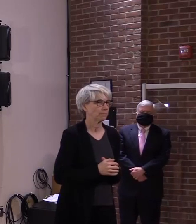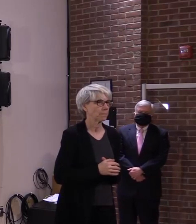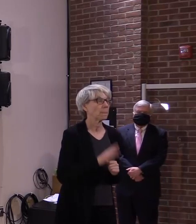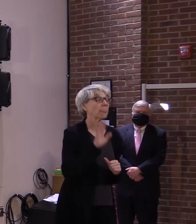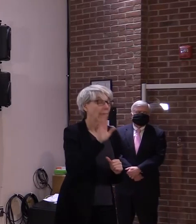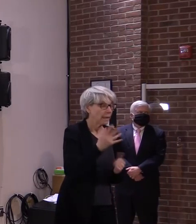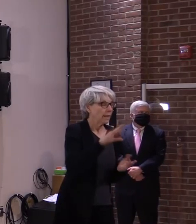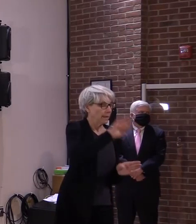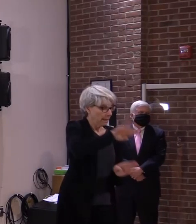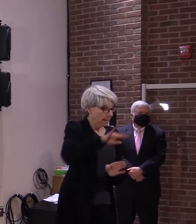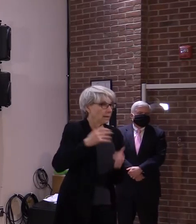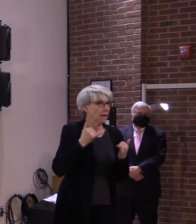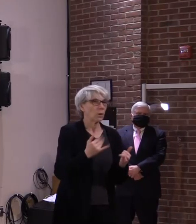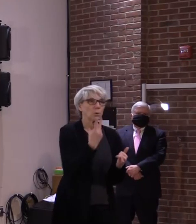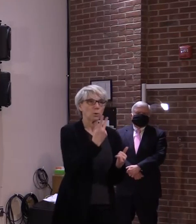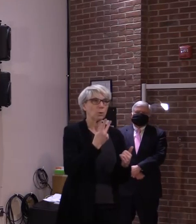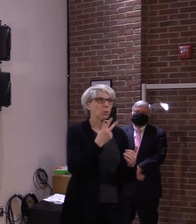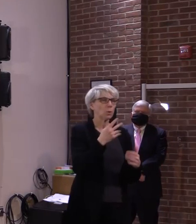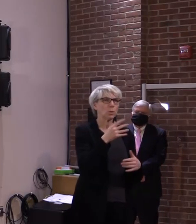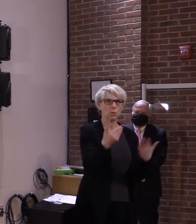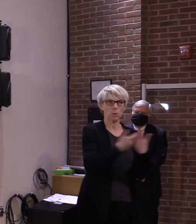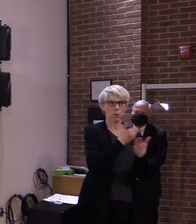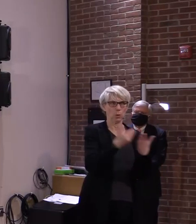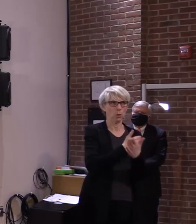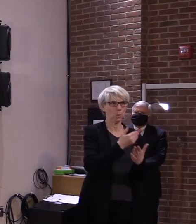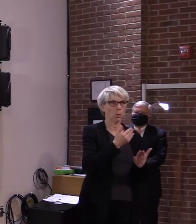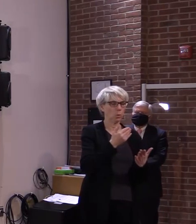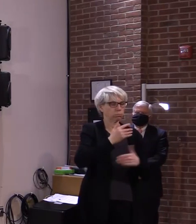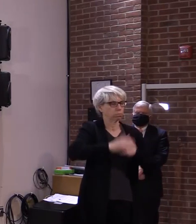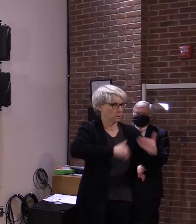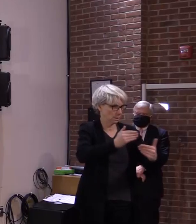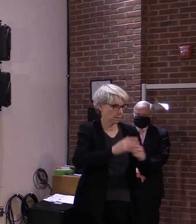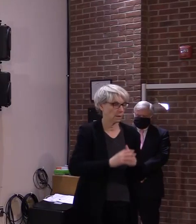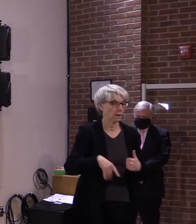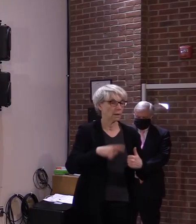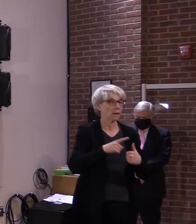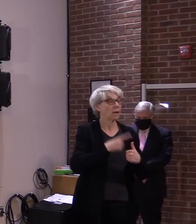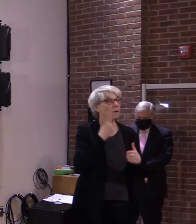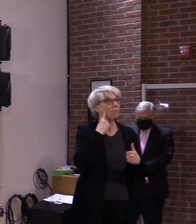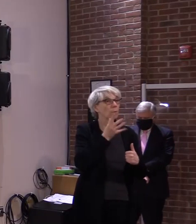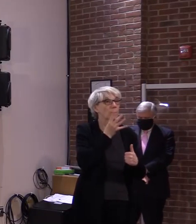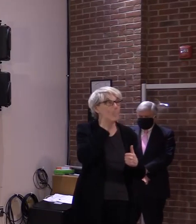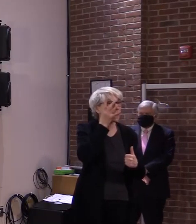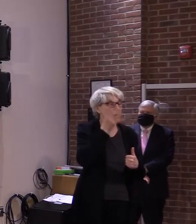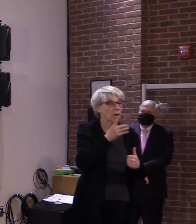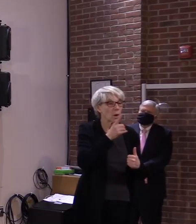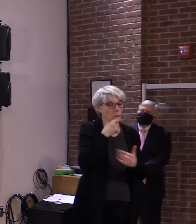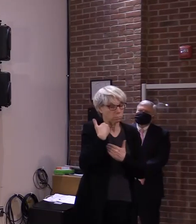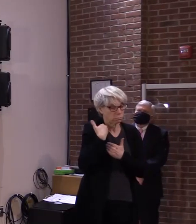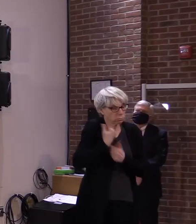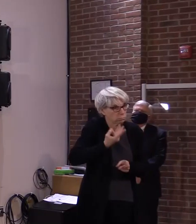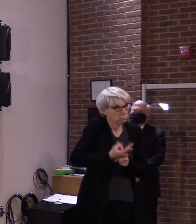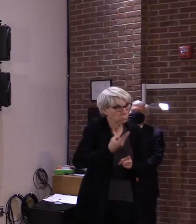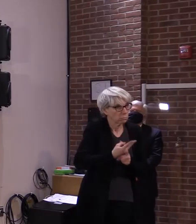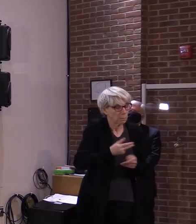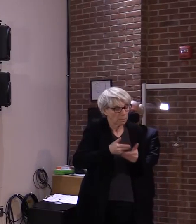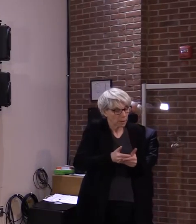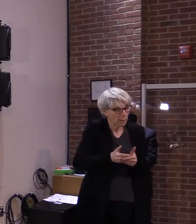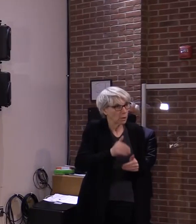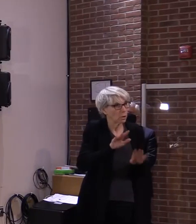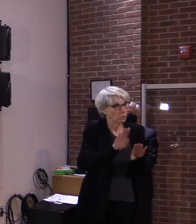strategy. The first is for the relatively small group of parents or primary caregivers who are caring for children